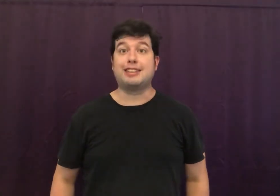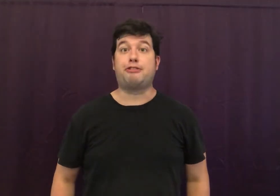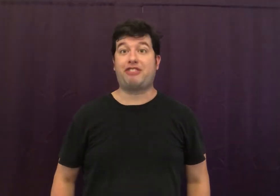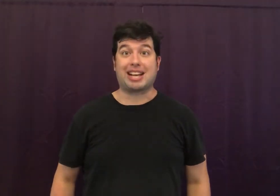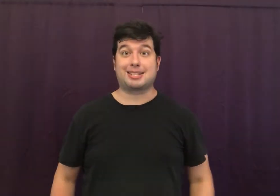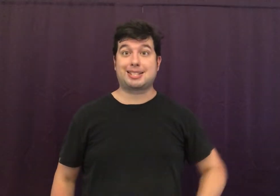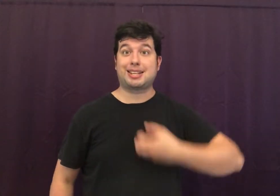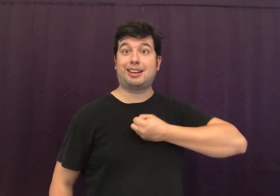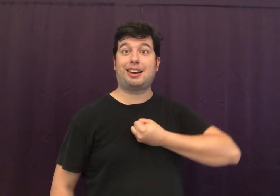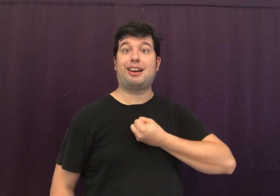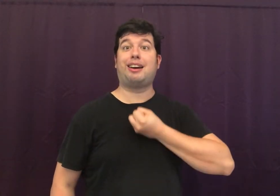Confess.